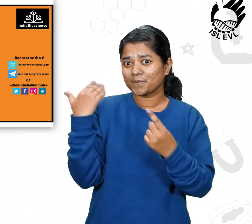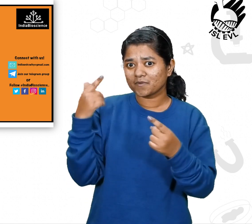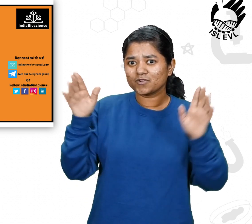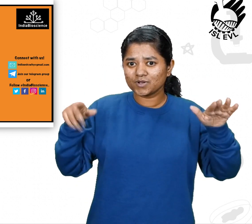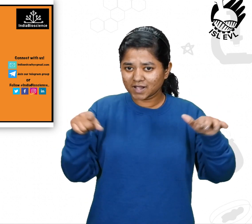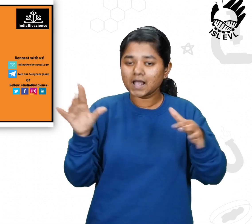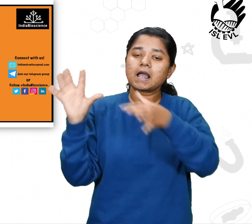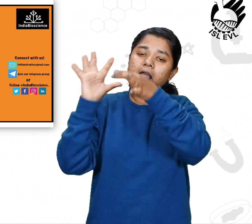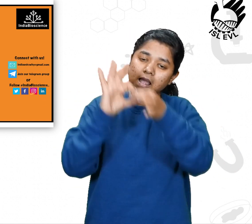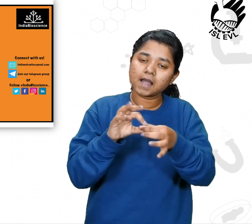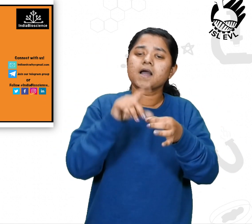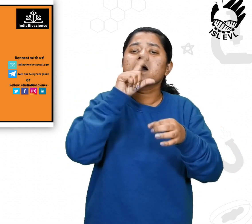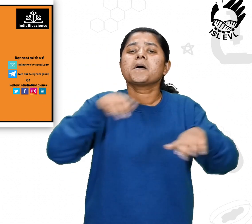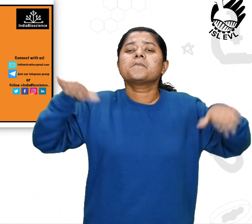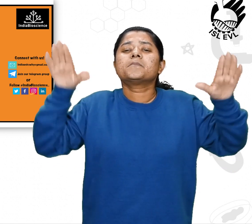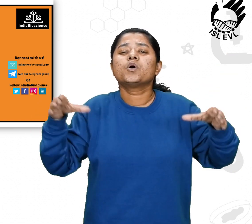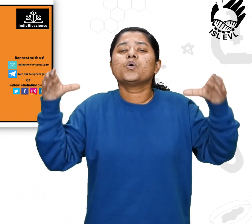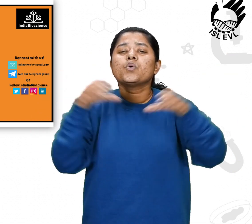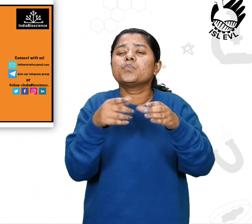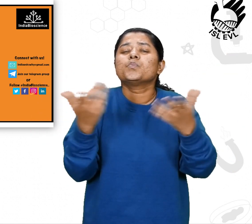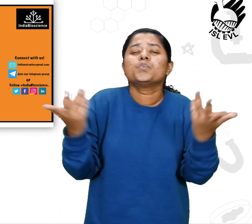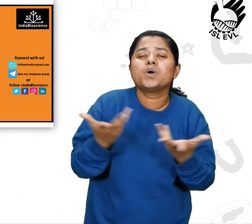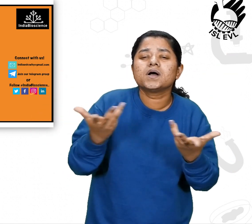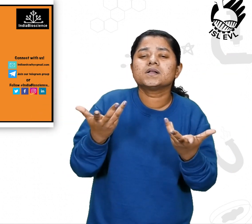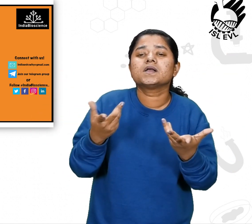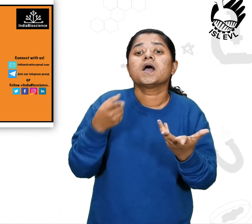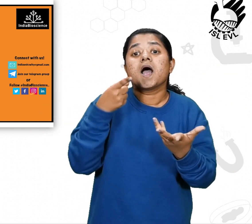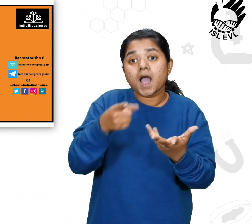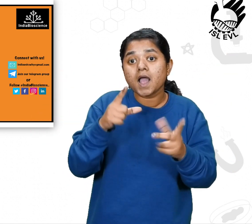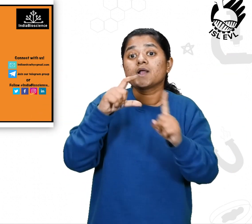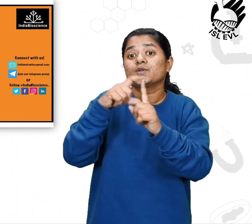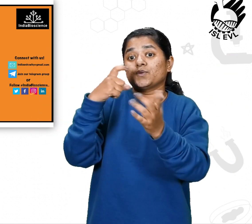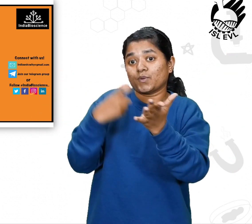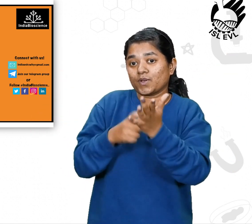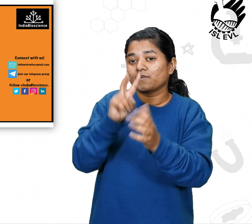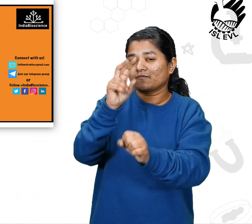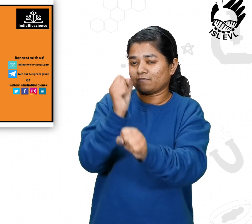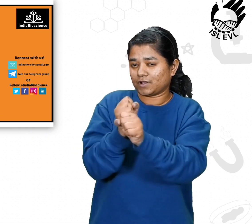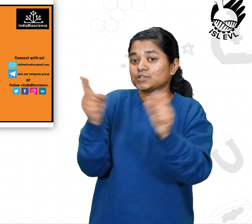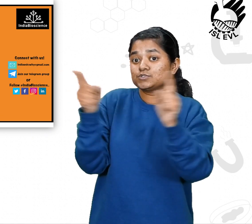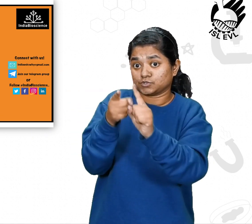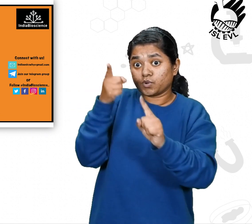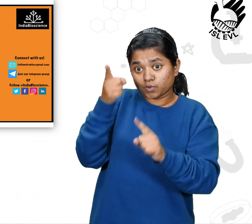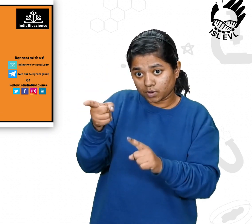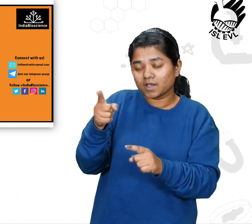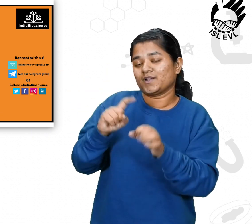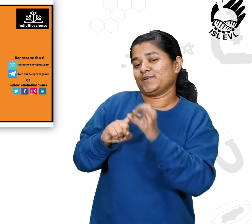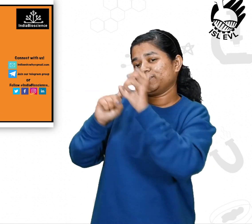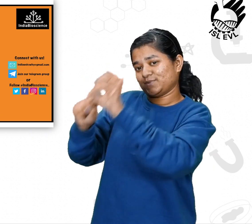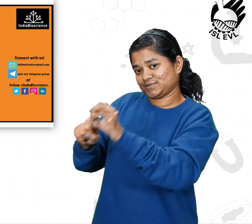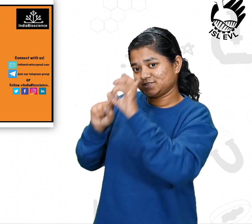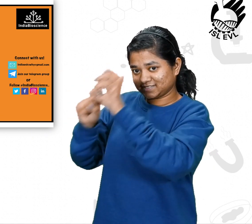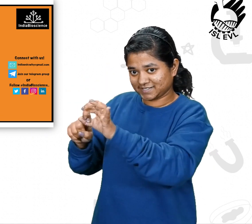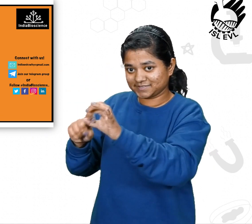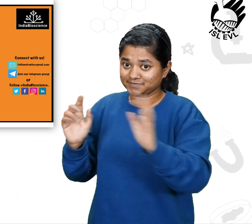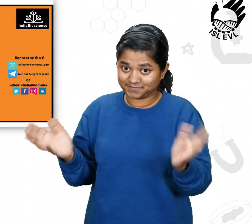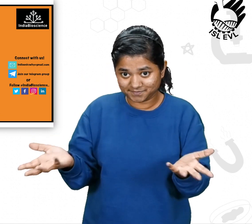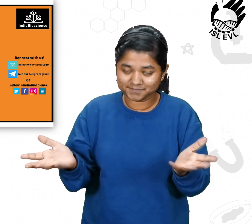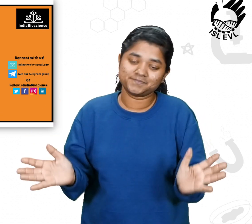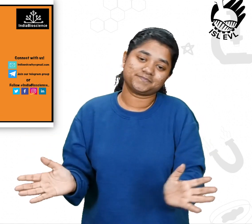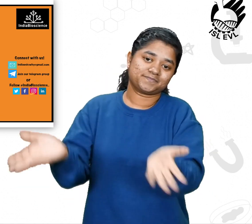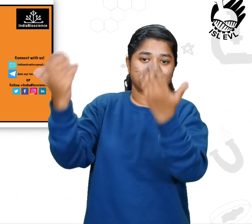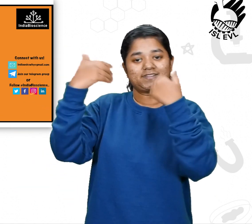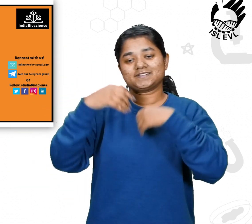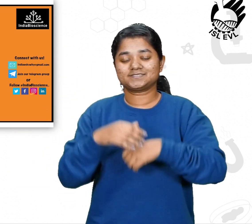have Dr. Vishuguthan, who is going to answer some of the questions that we didn't answer in the previous segment. Jignasa, why don't you go ahead and ask